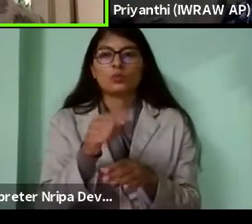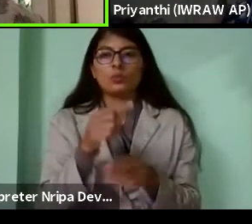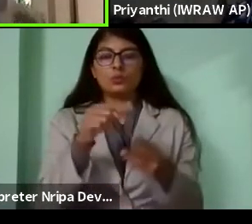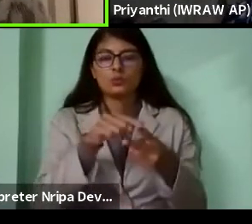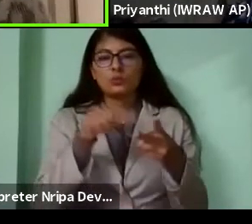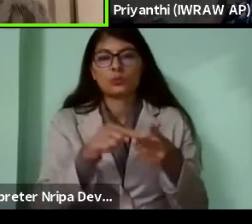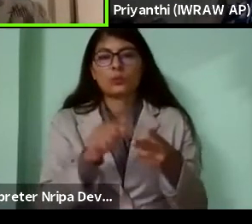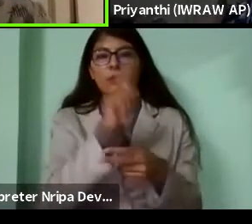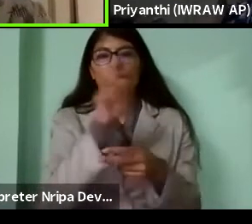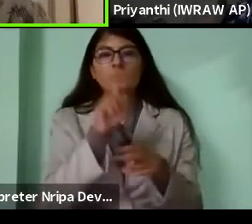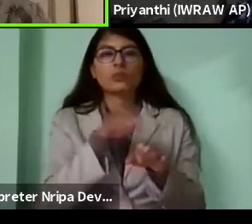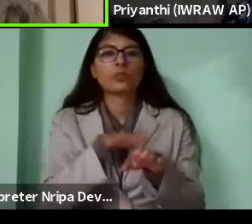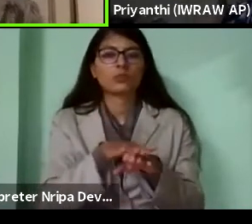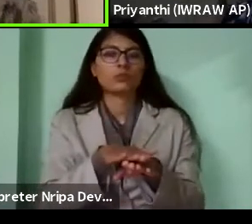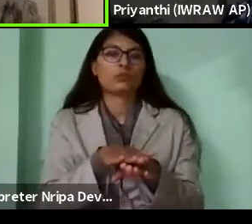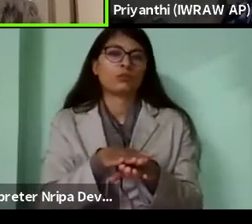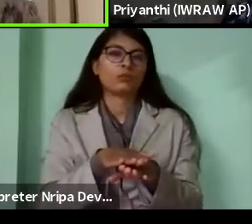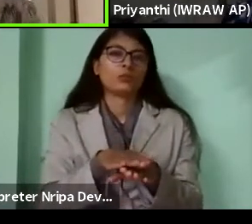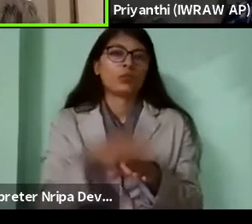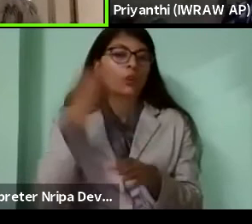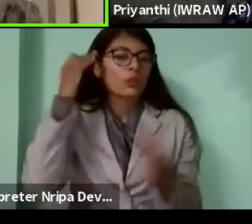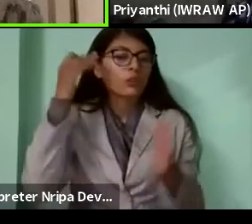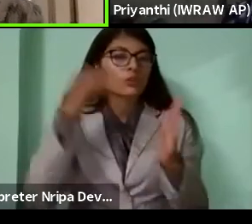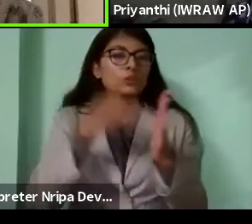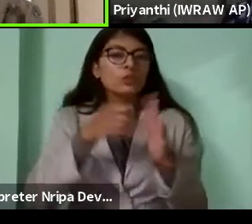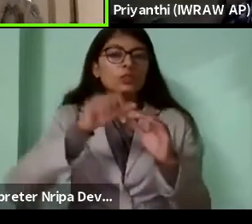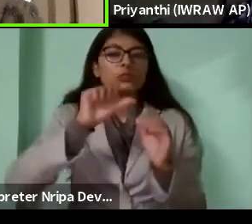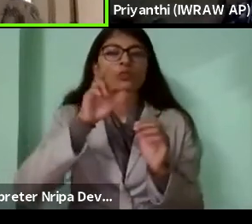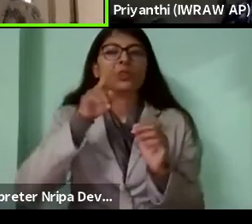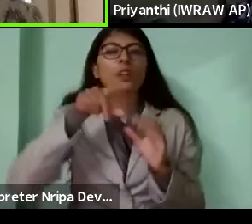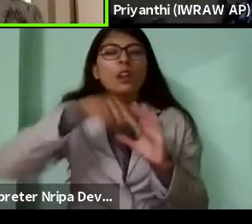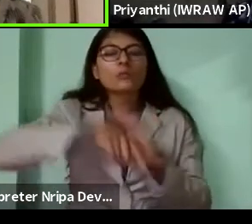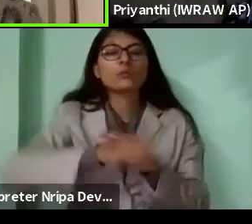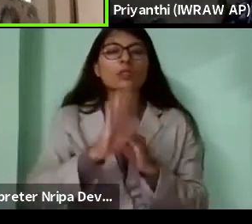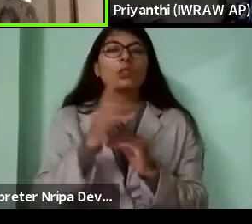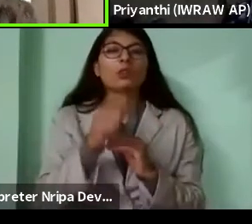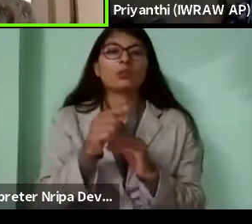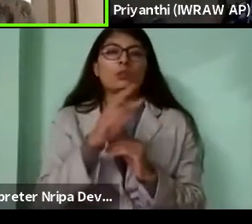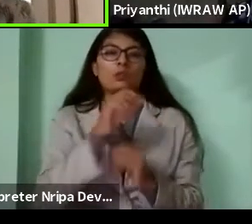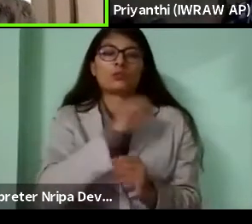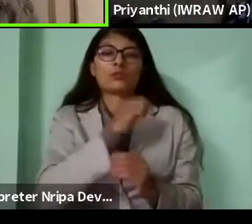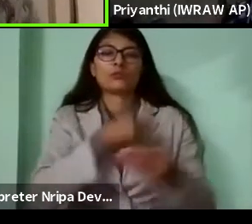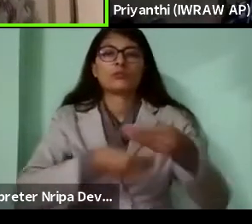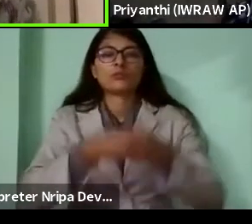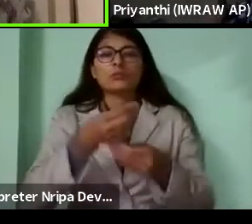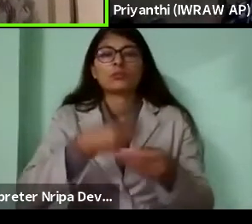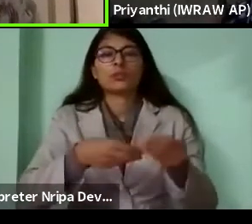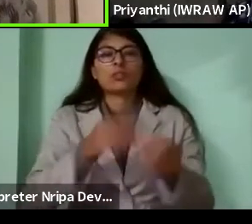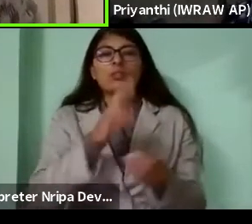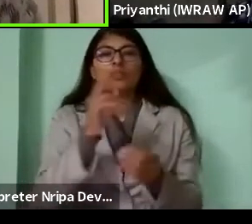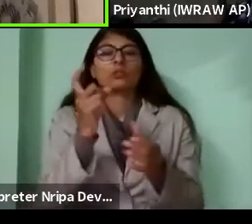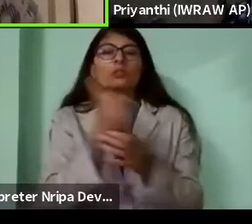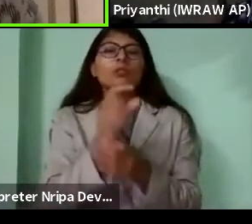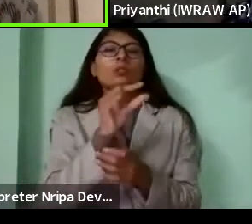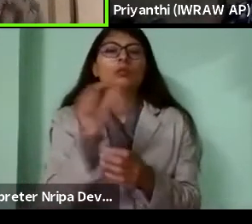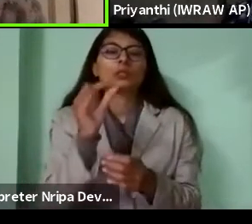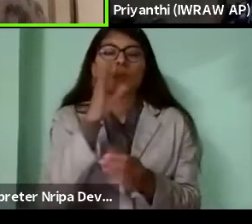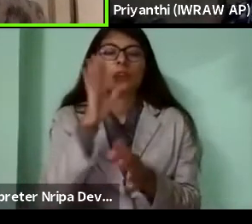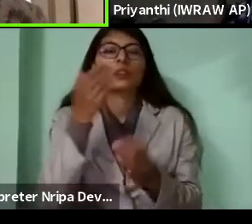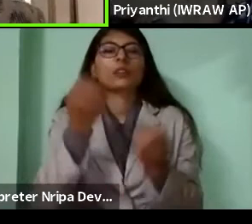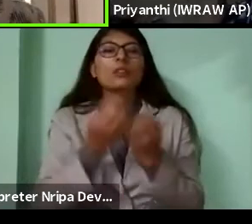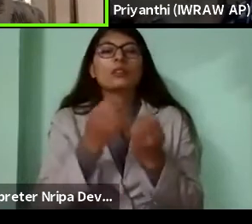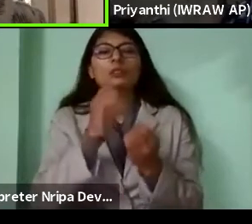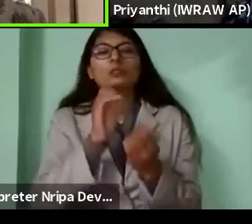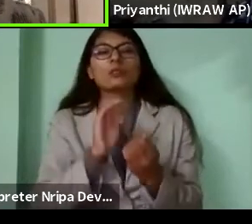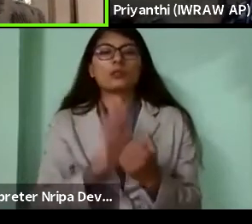particular chunks of questions around root causes, trafficking, and around allyship, and what can be done.